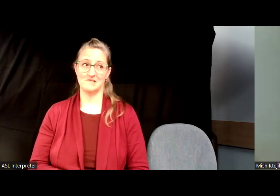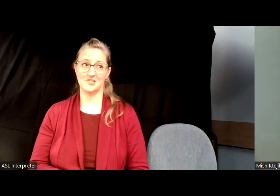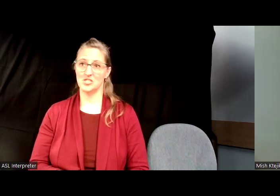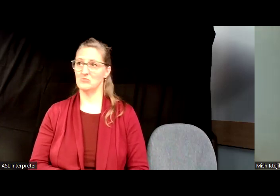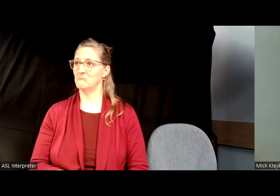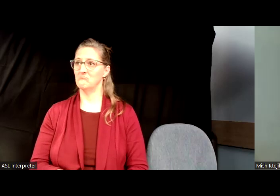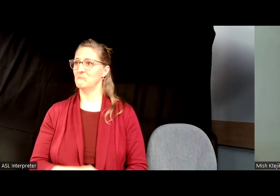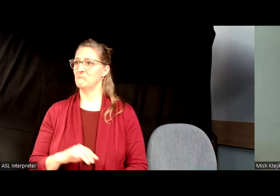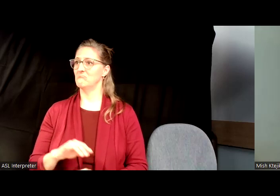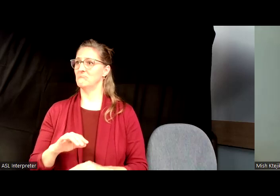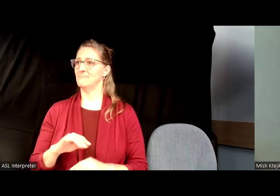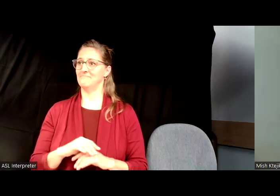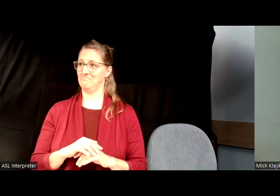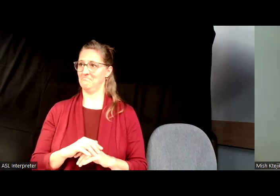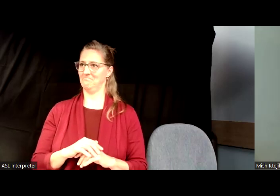Am